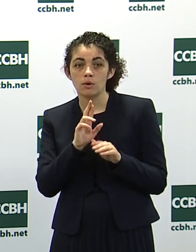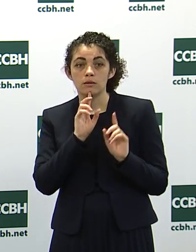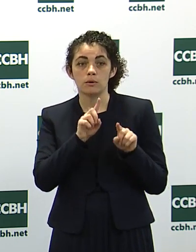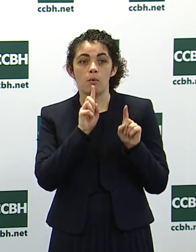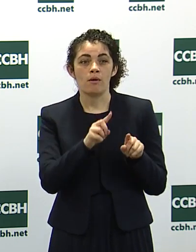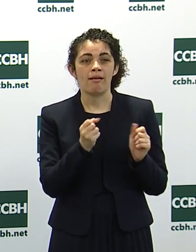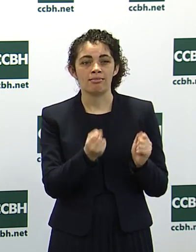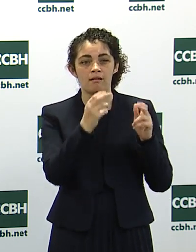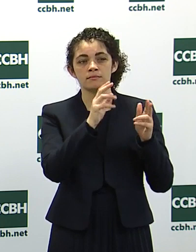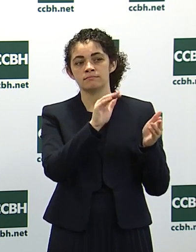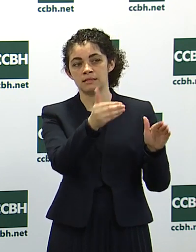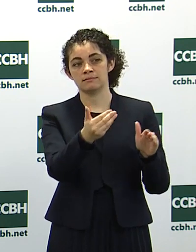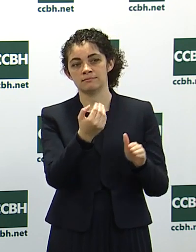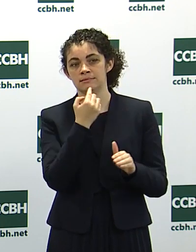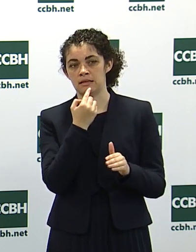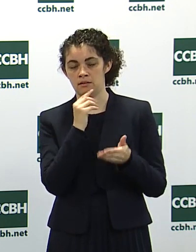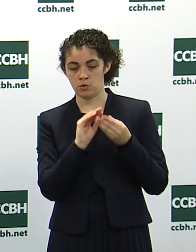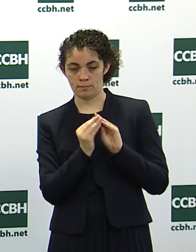deaths.